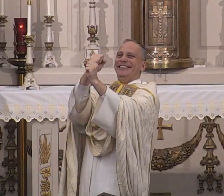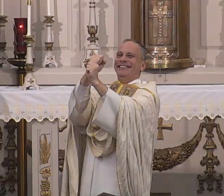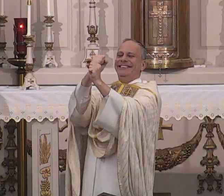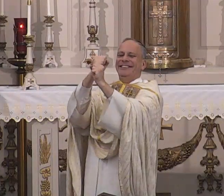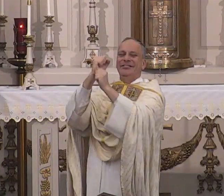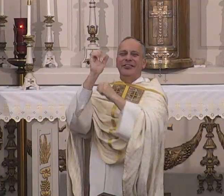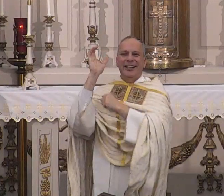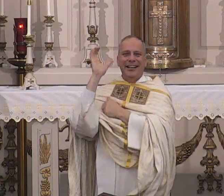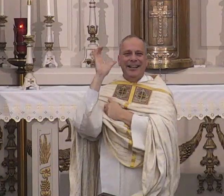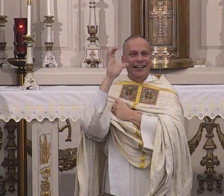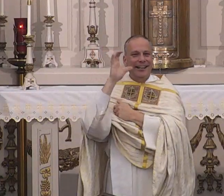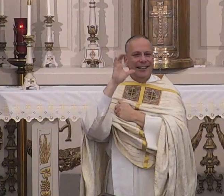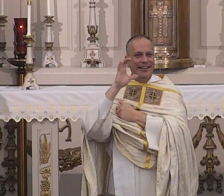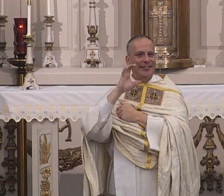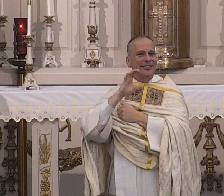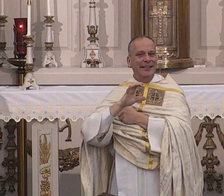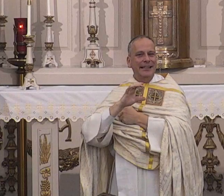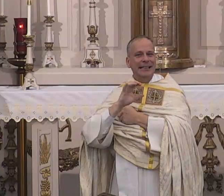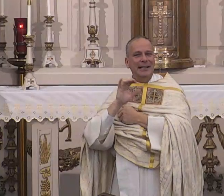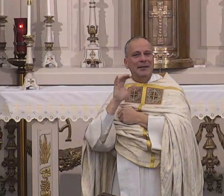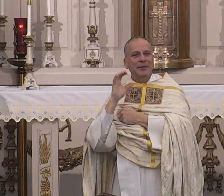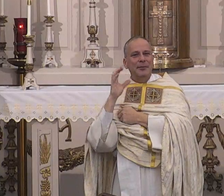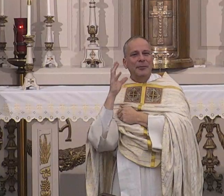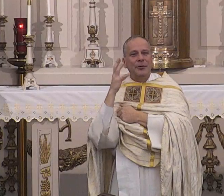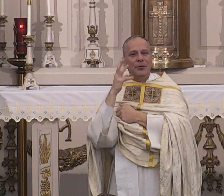and fascinating.